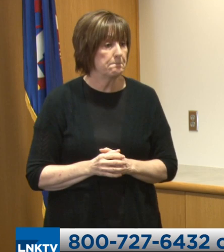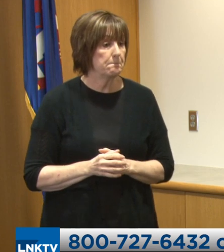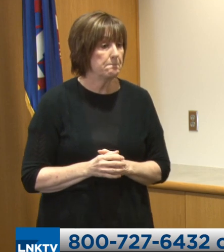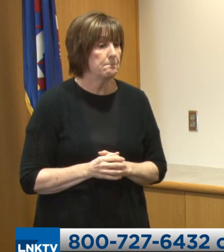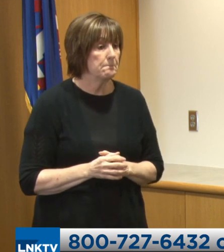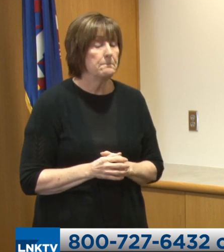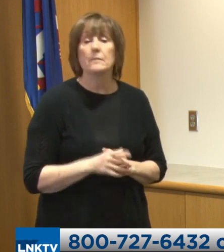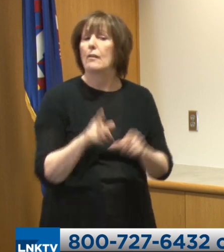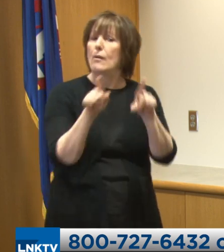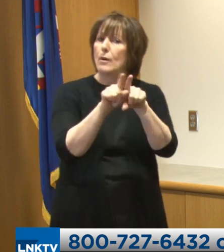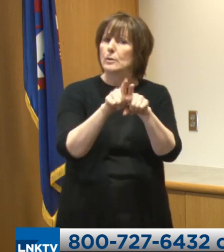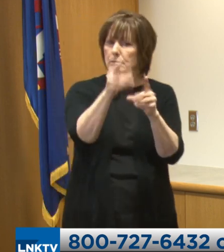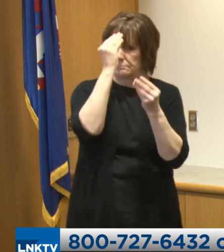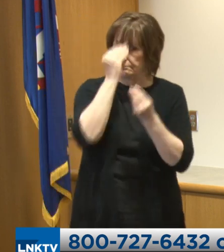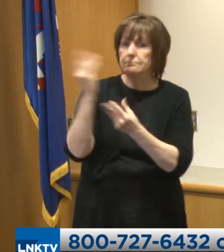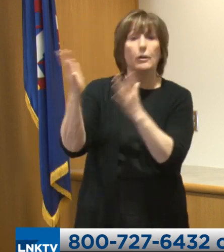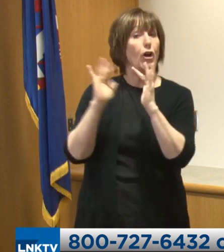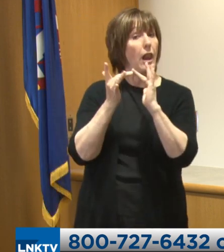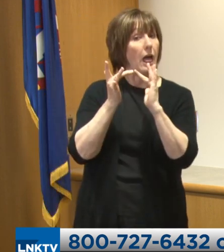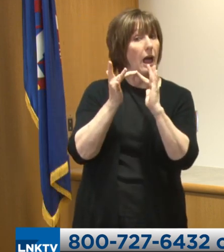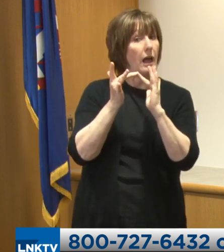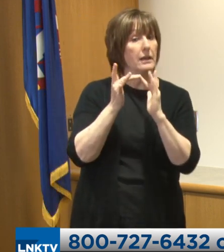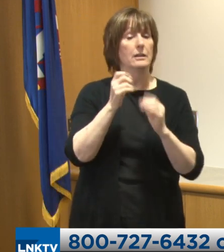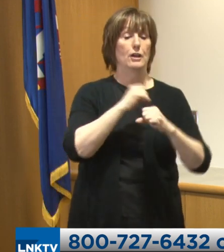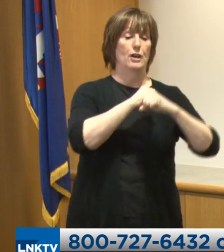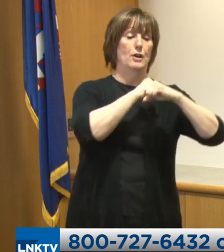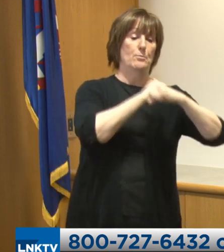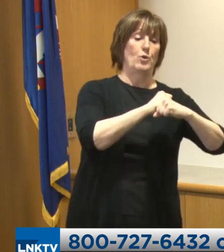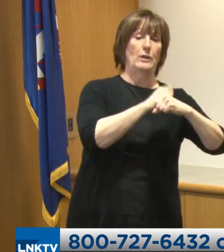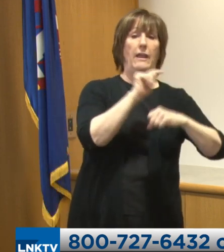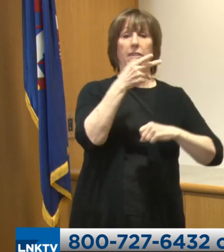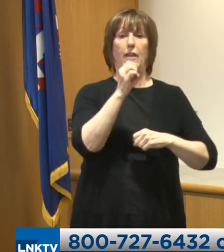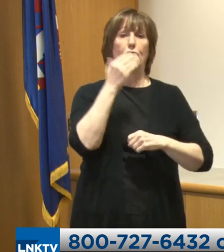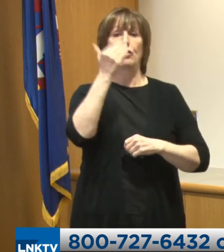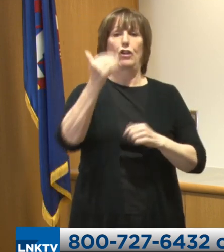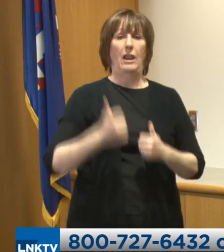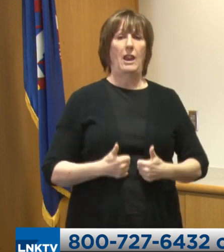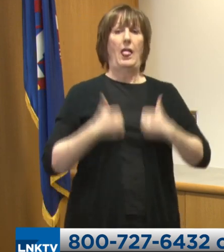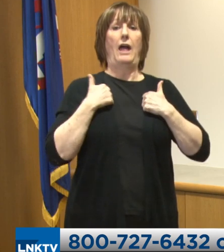ago.consumer@nebraska.gov. You can also report online at